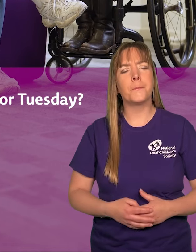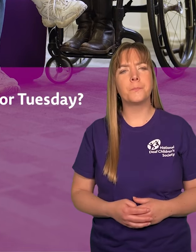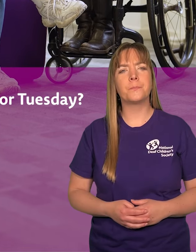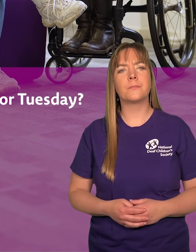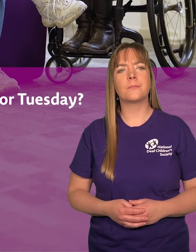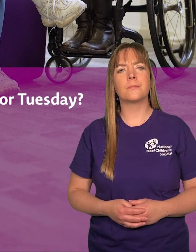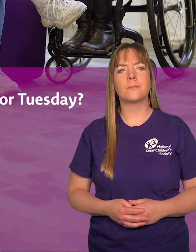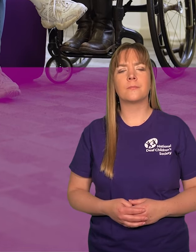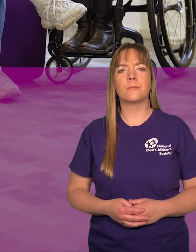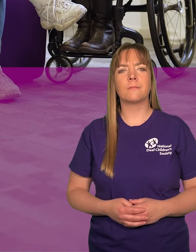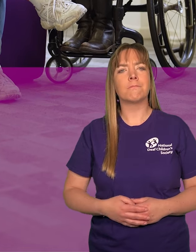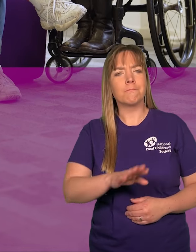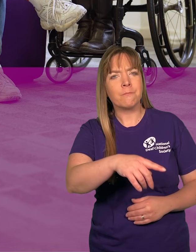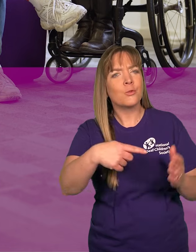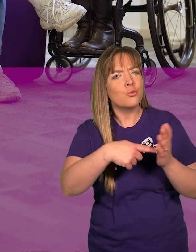Tuesday?